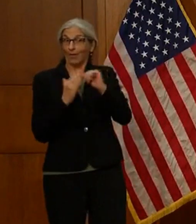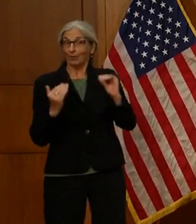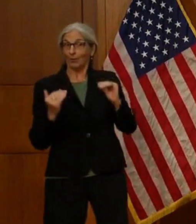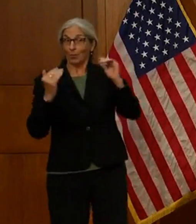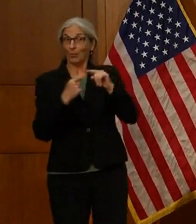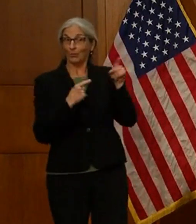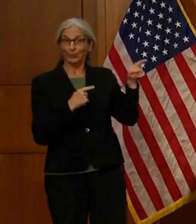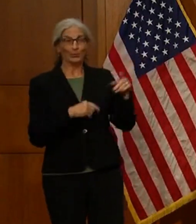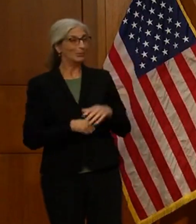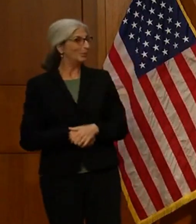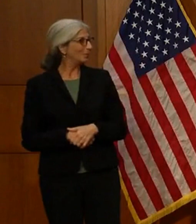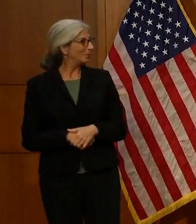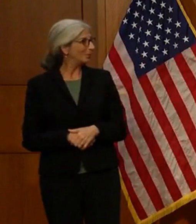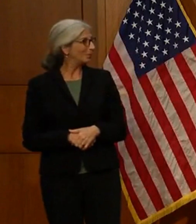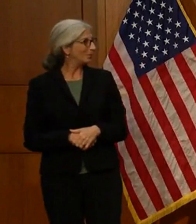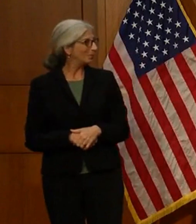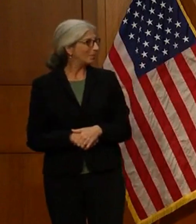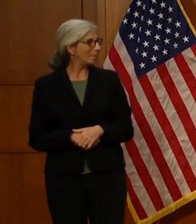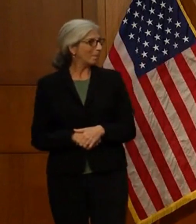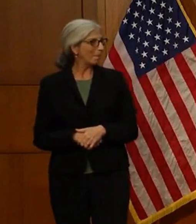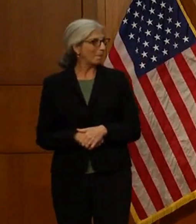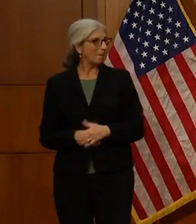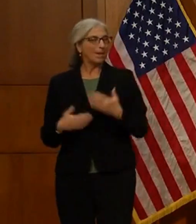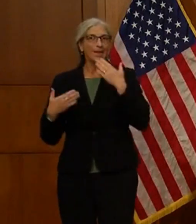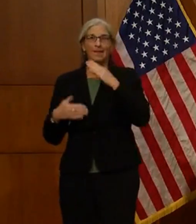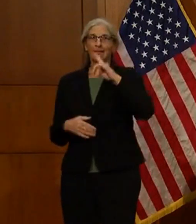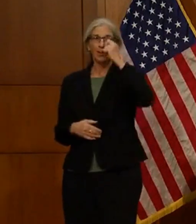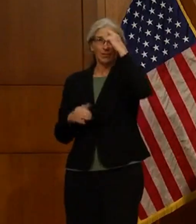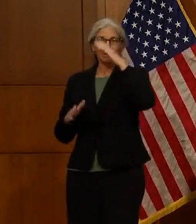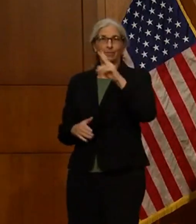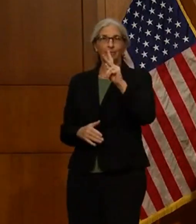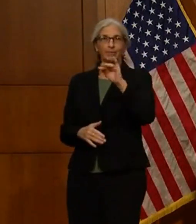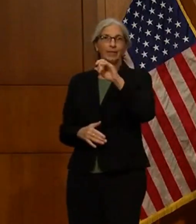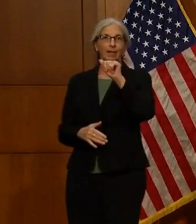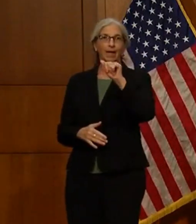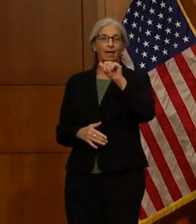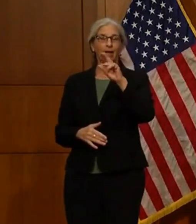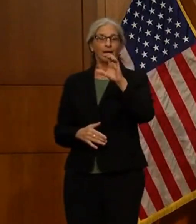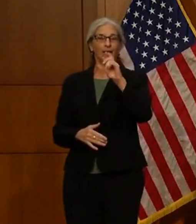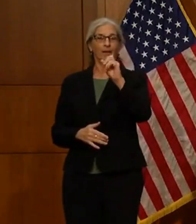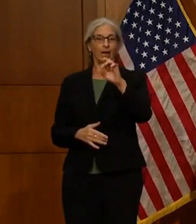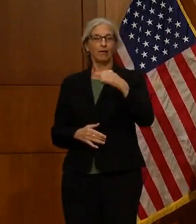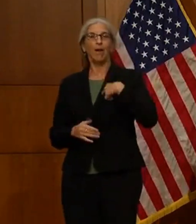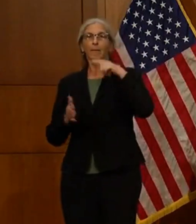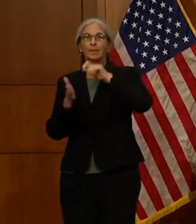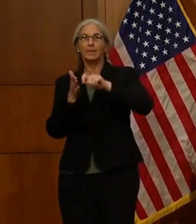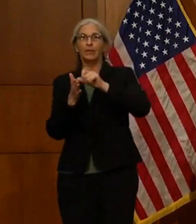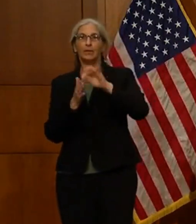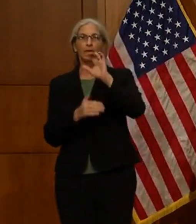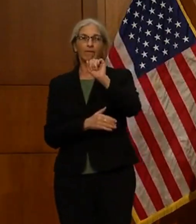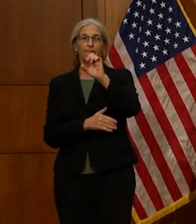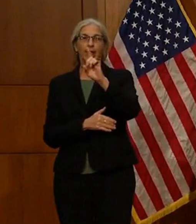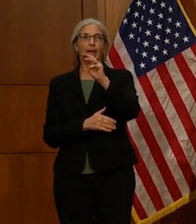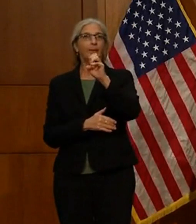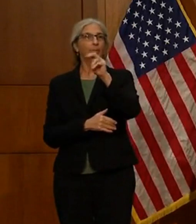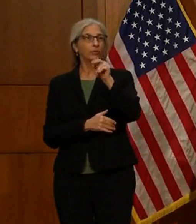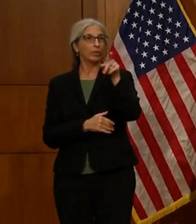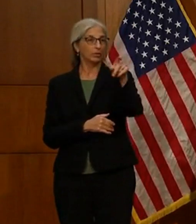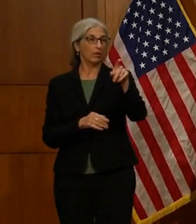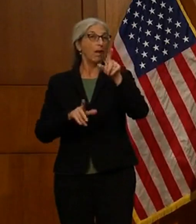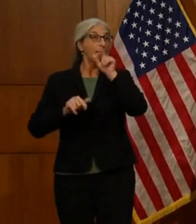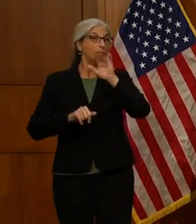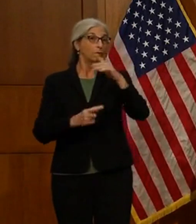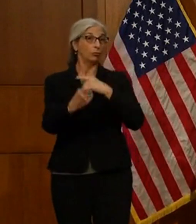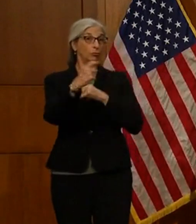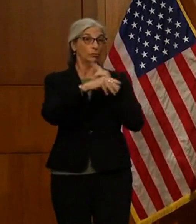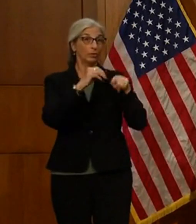Secretary Connor, welcome. Thank you, Governor. Kiana Connor, Secretary of Administration. And this is to address the redundancy question with the